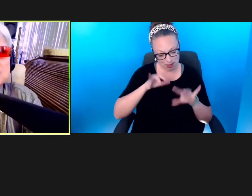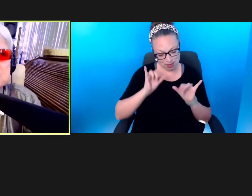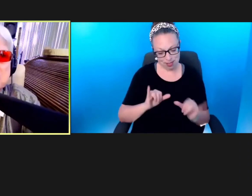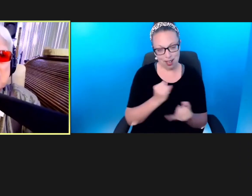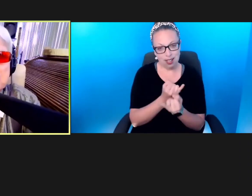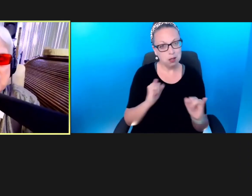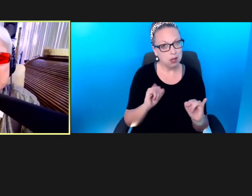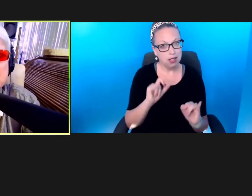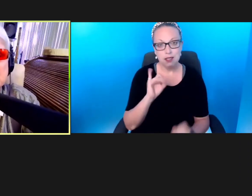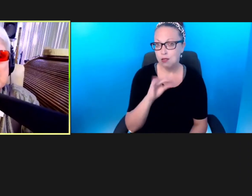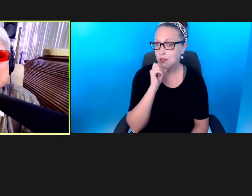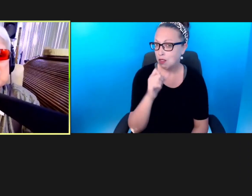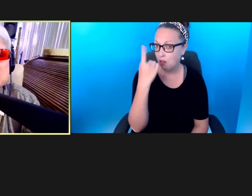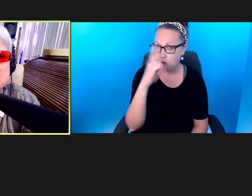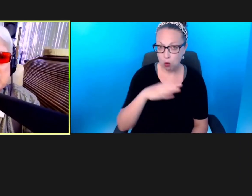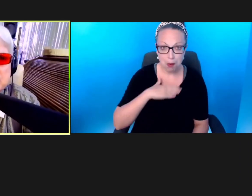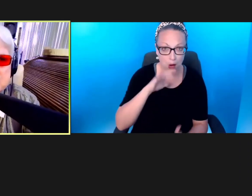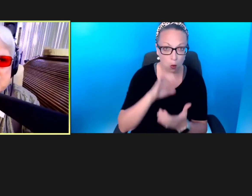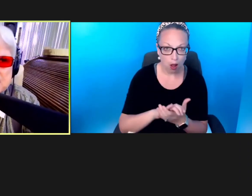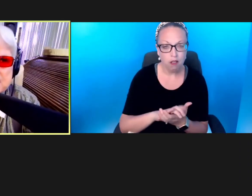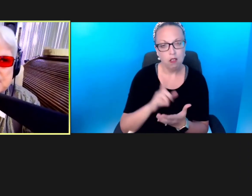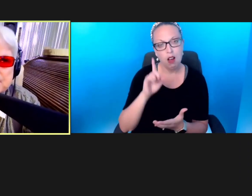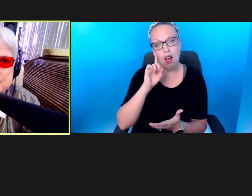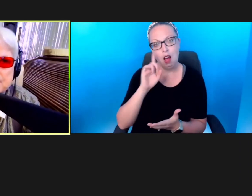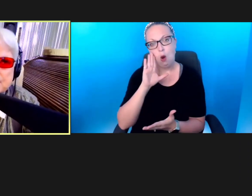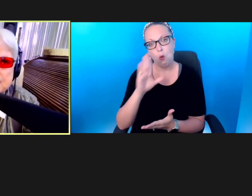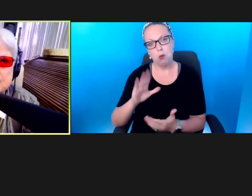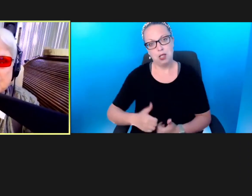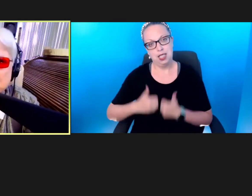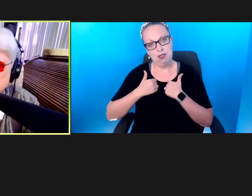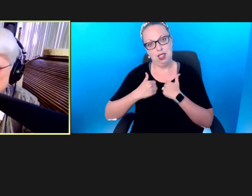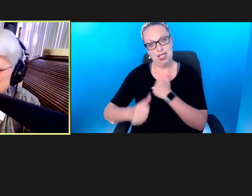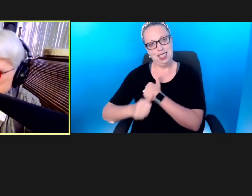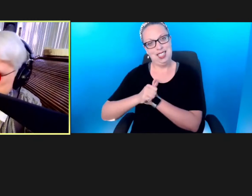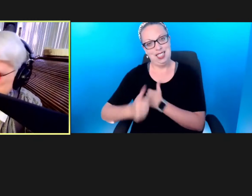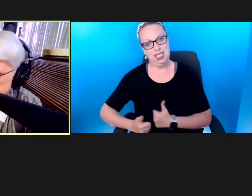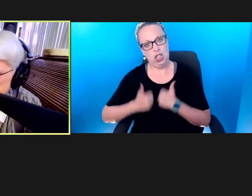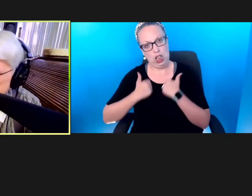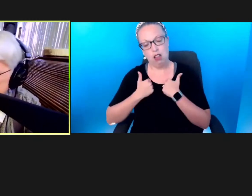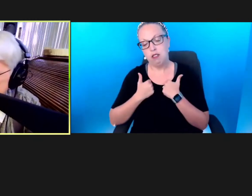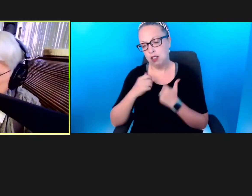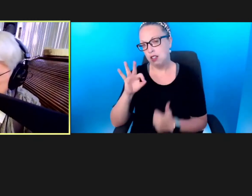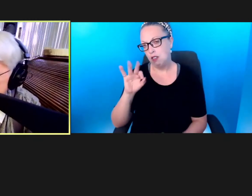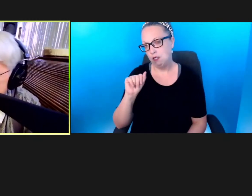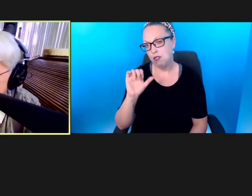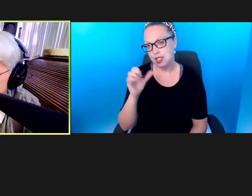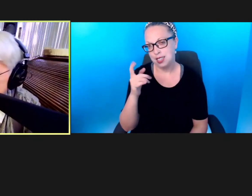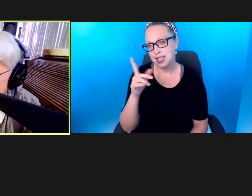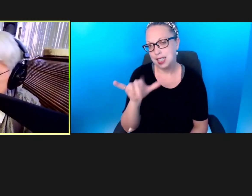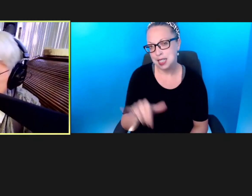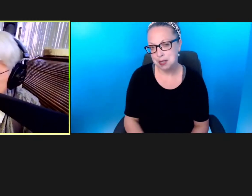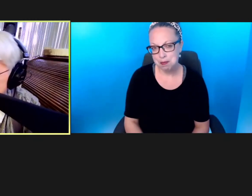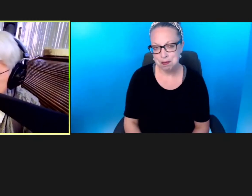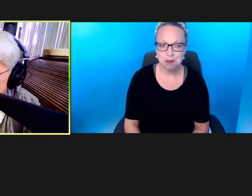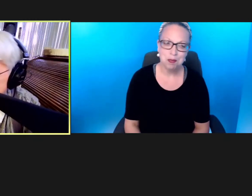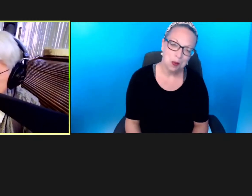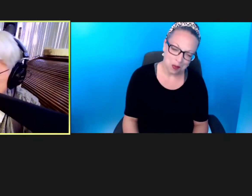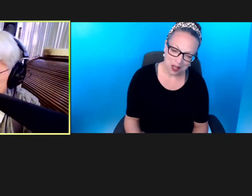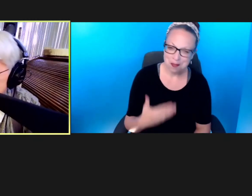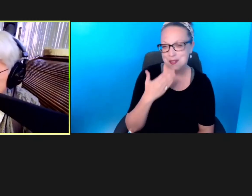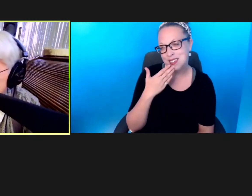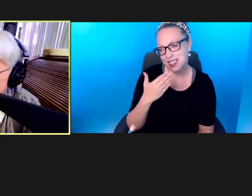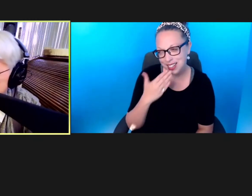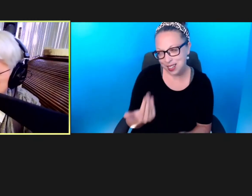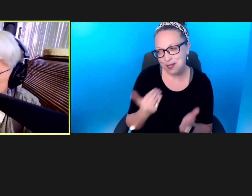I would certainly be living in an assisted living facility. It's true. Well, thank you again. I appreciate that.